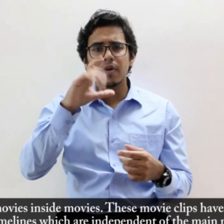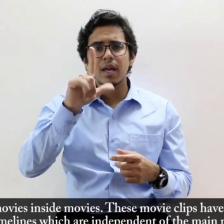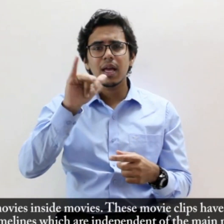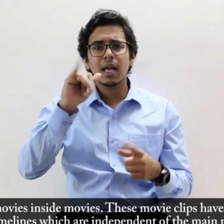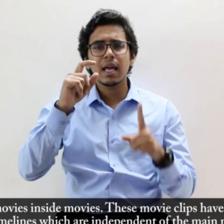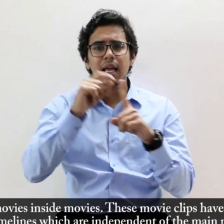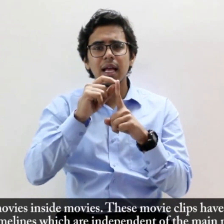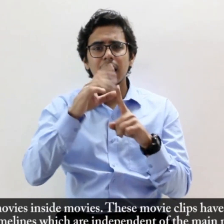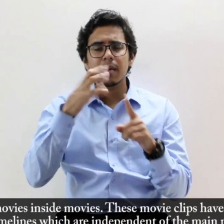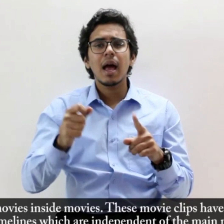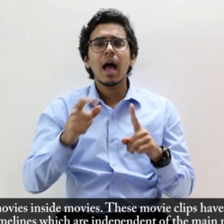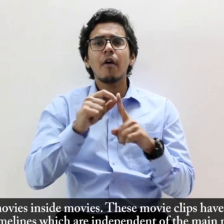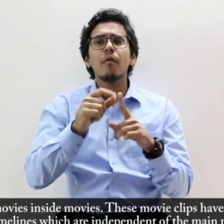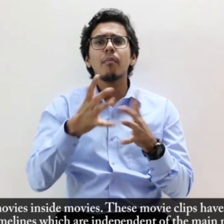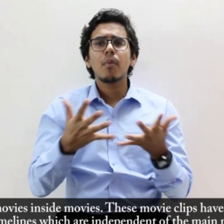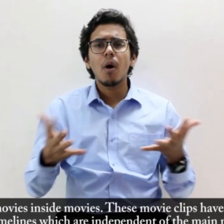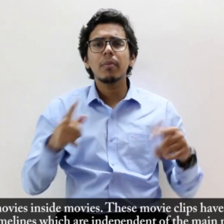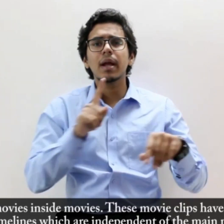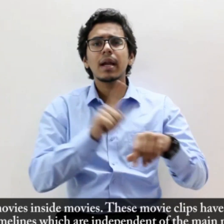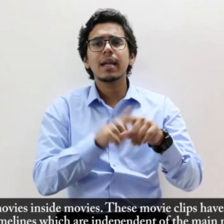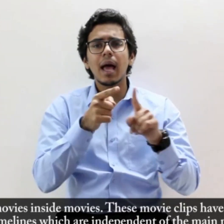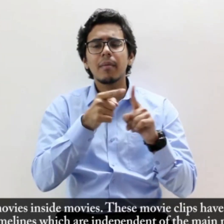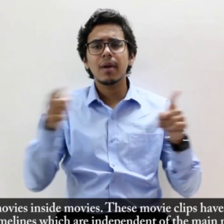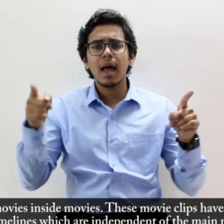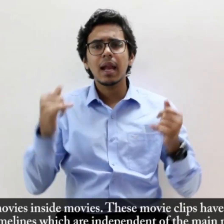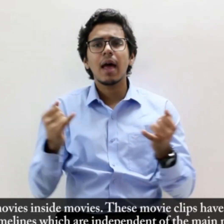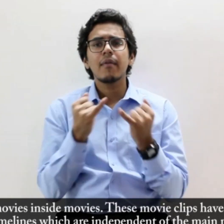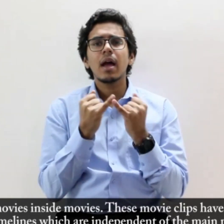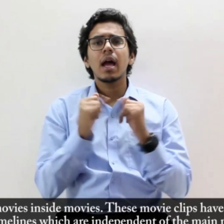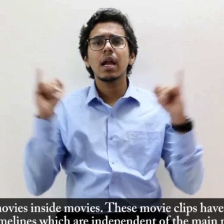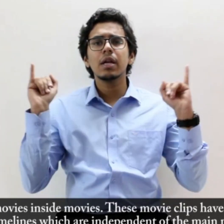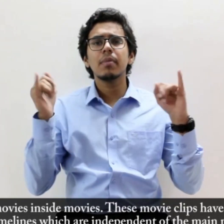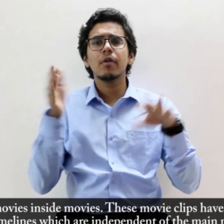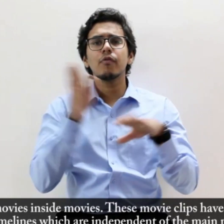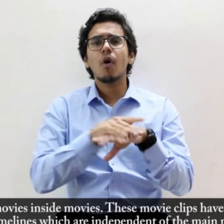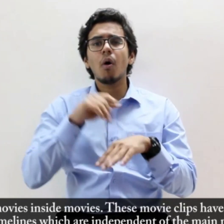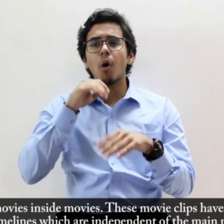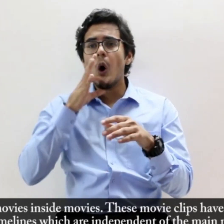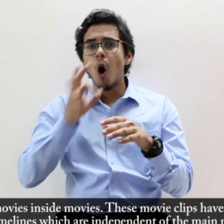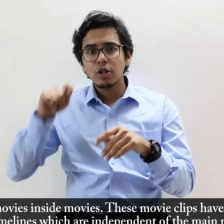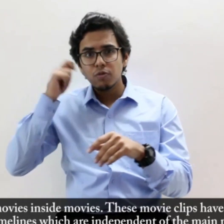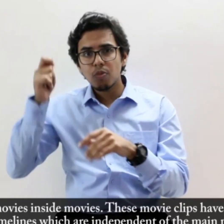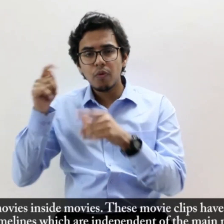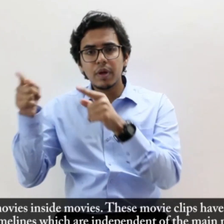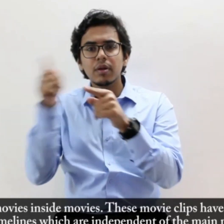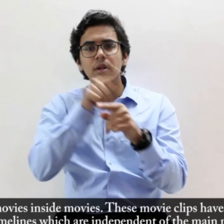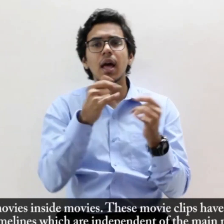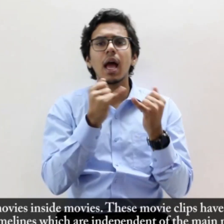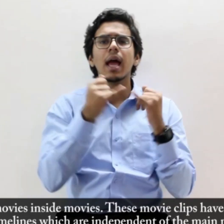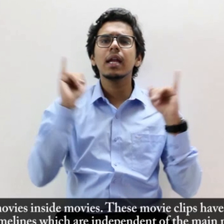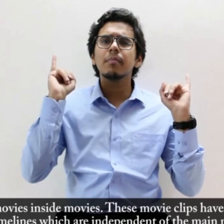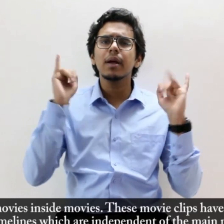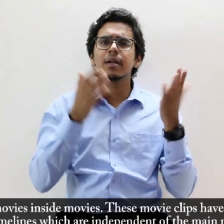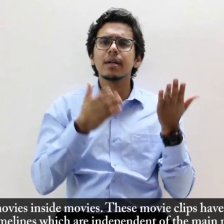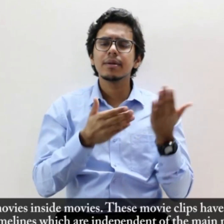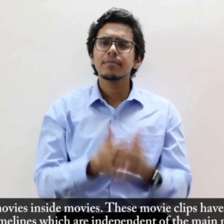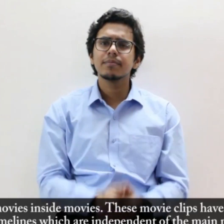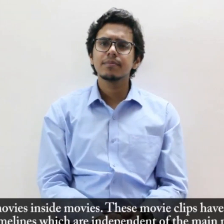They are movies inside movies. These movie clips have properties and